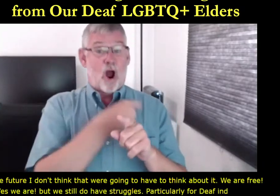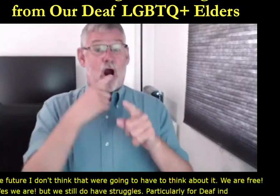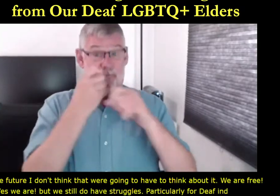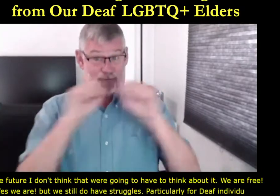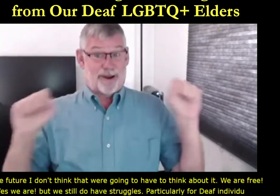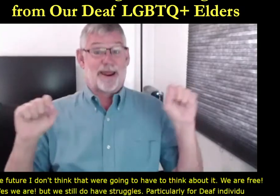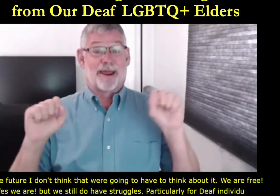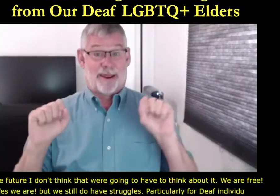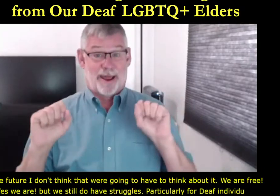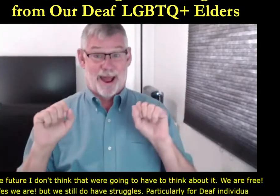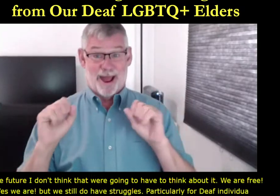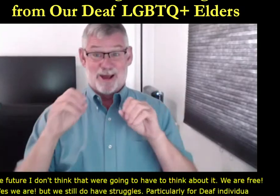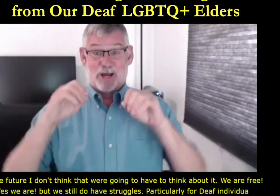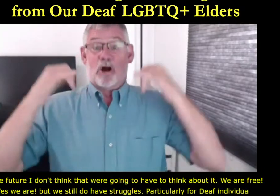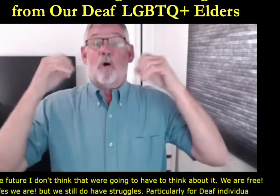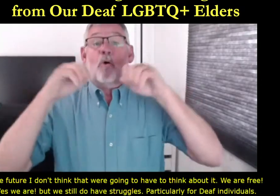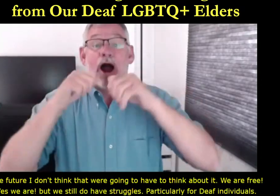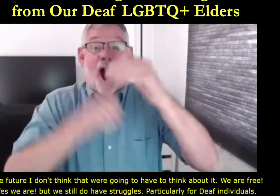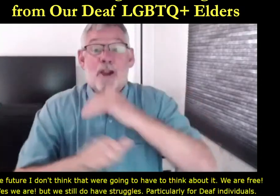yes we are free